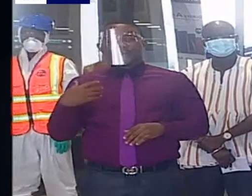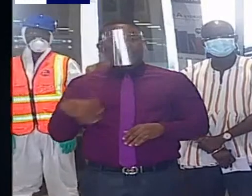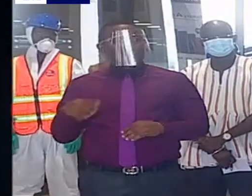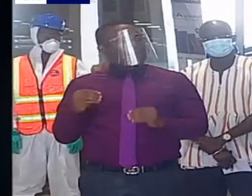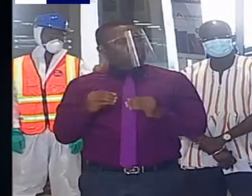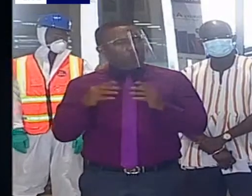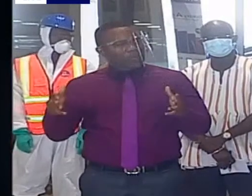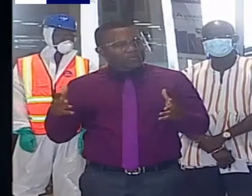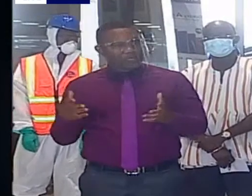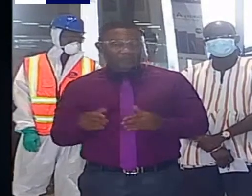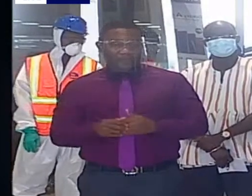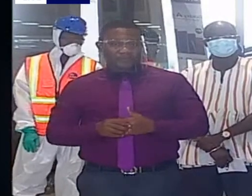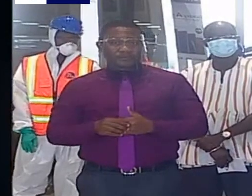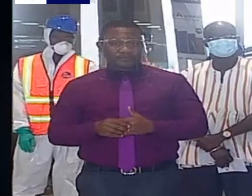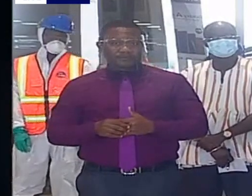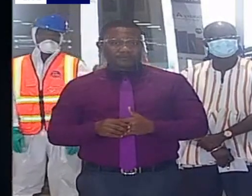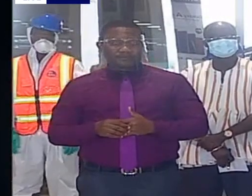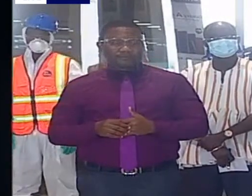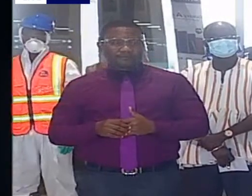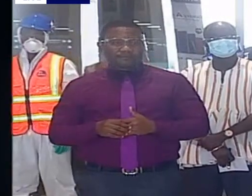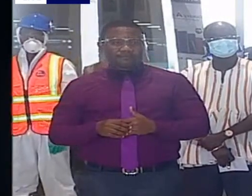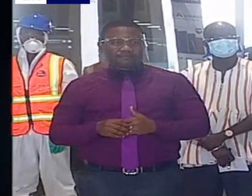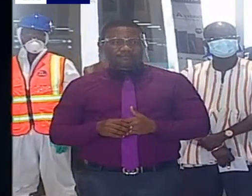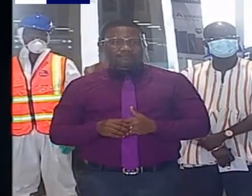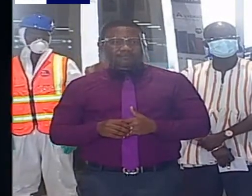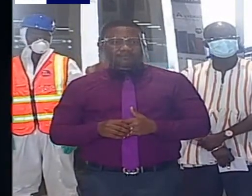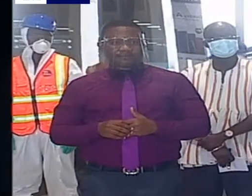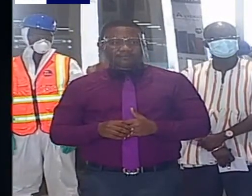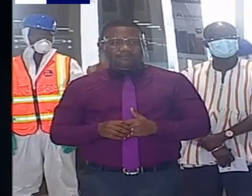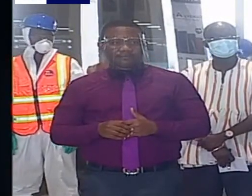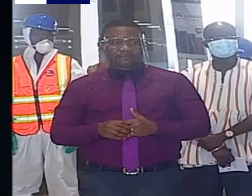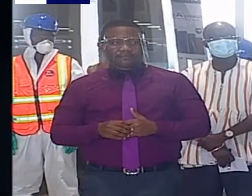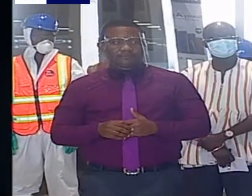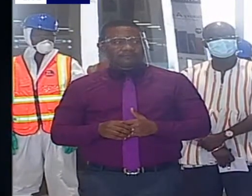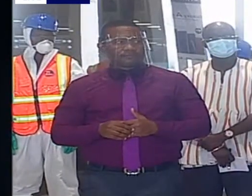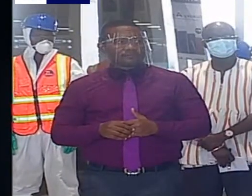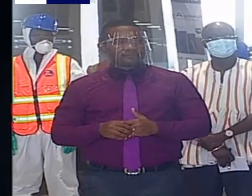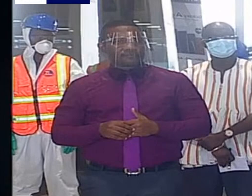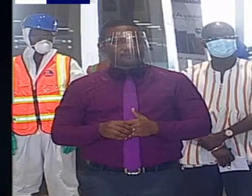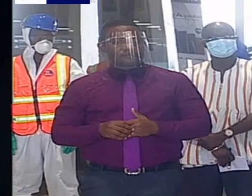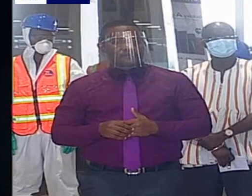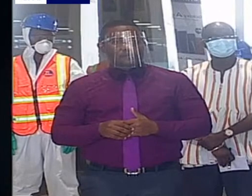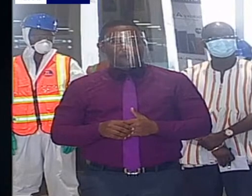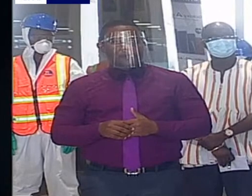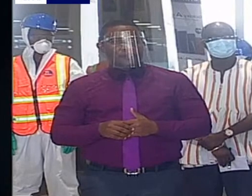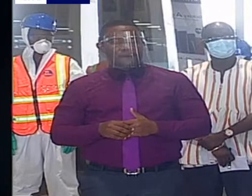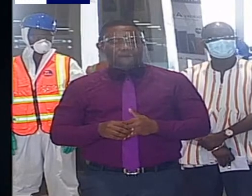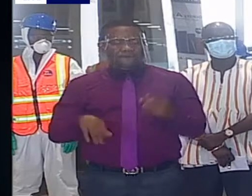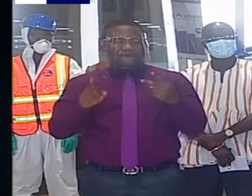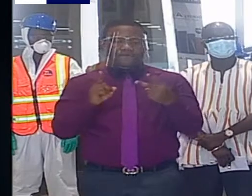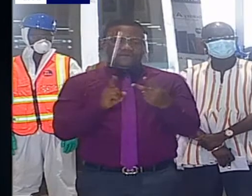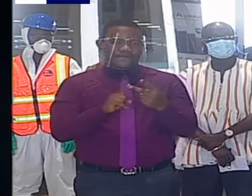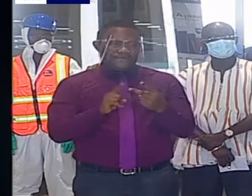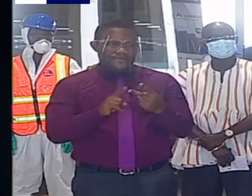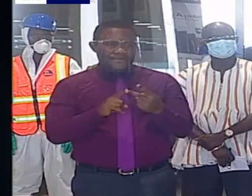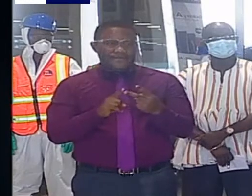overwhelms what you charge for, the test we are doing right now. Secondly,